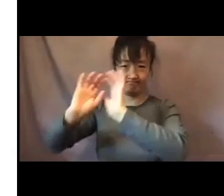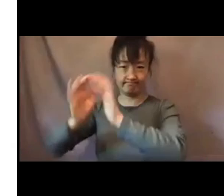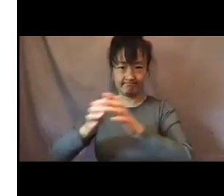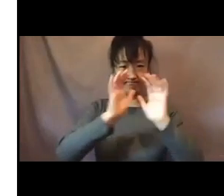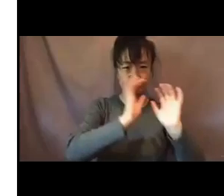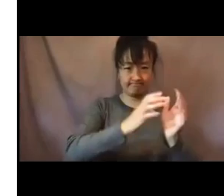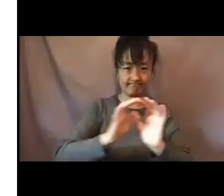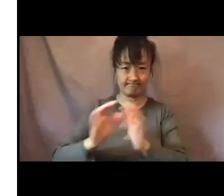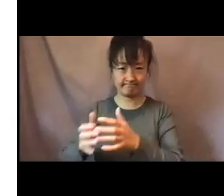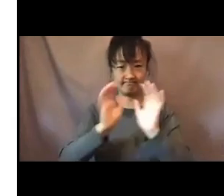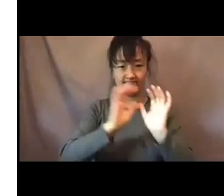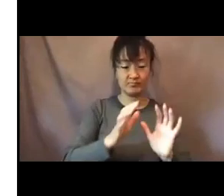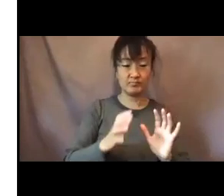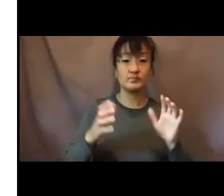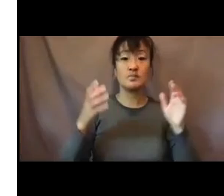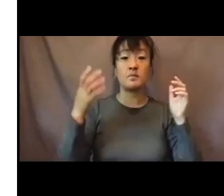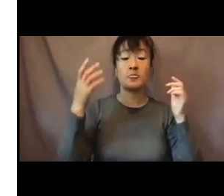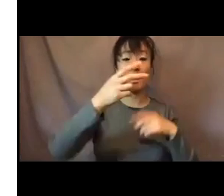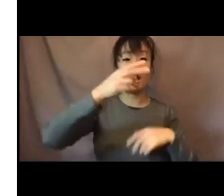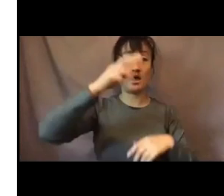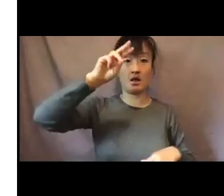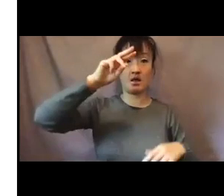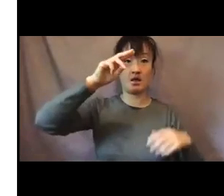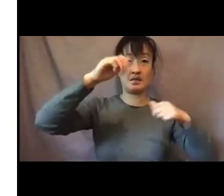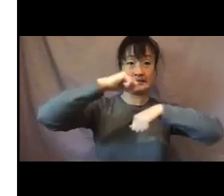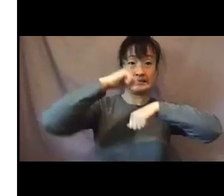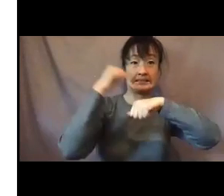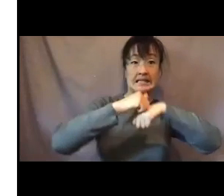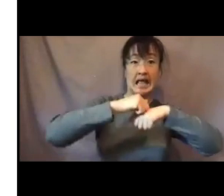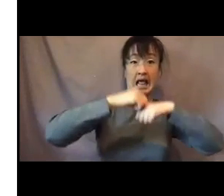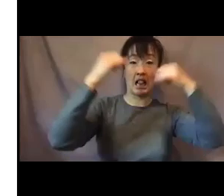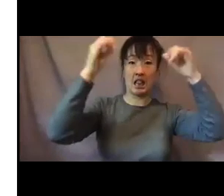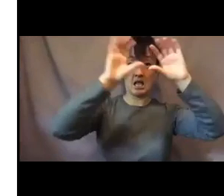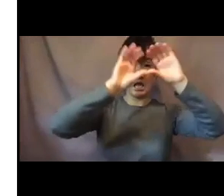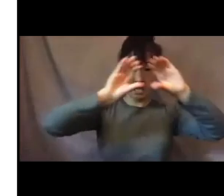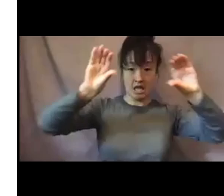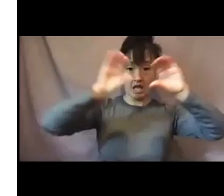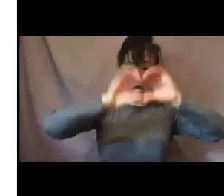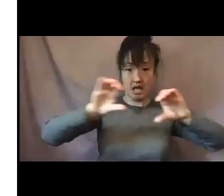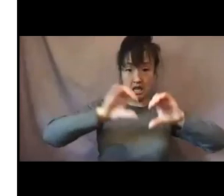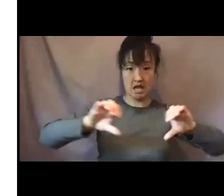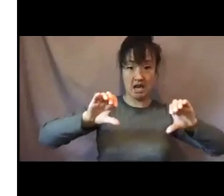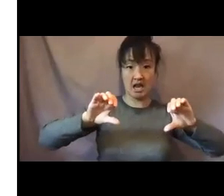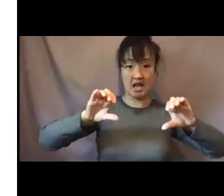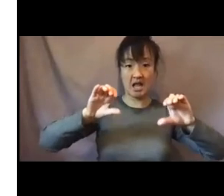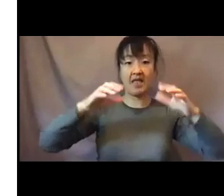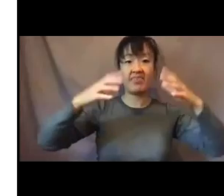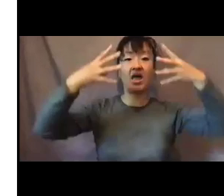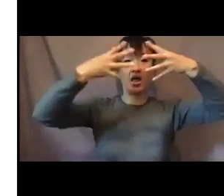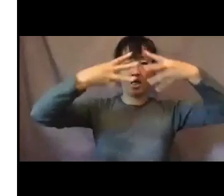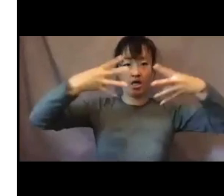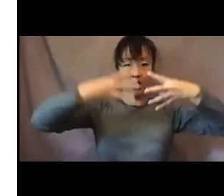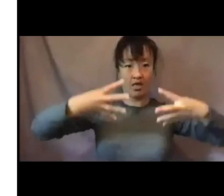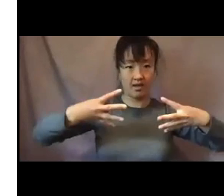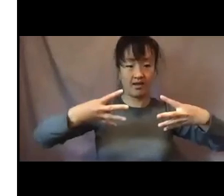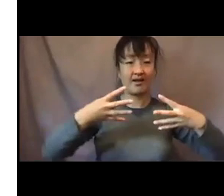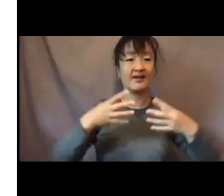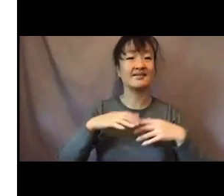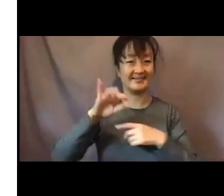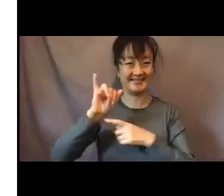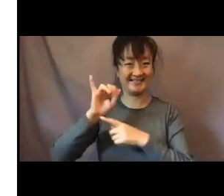the solid lines are considered yang and the broken ones are yin. So you can see each of these 64